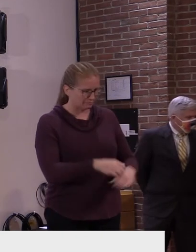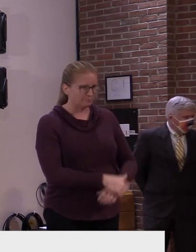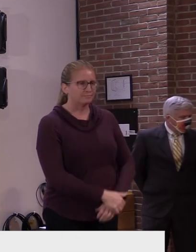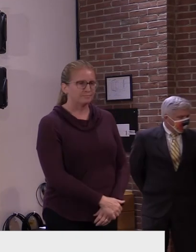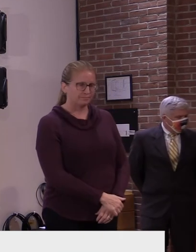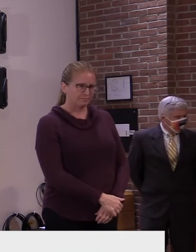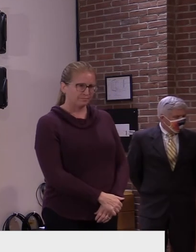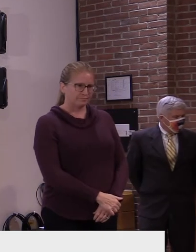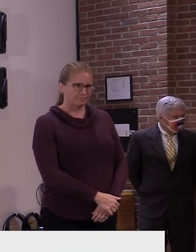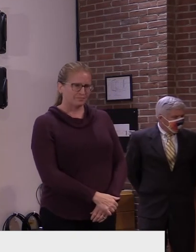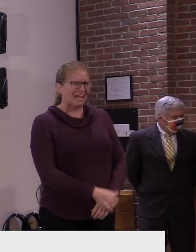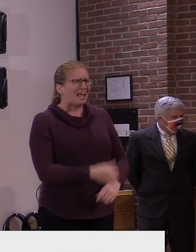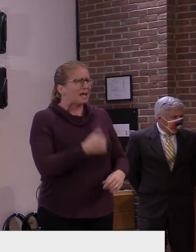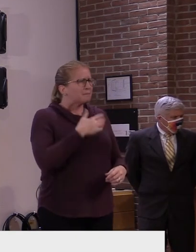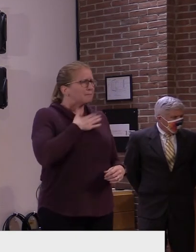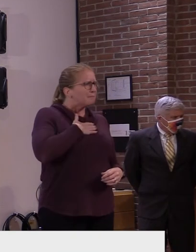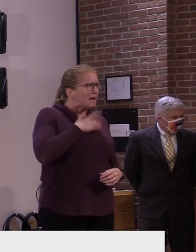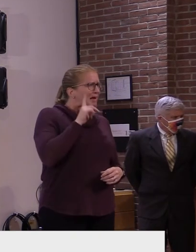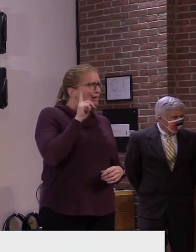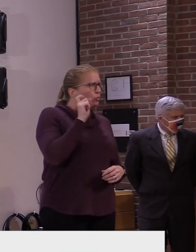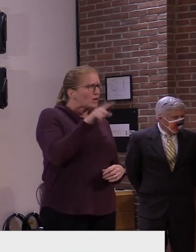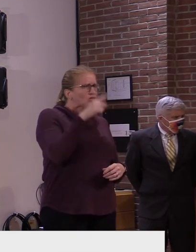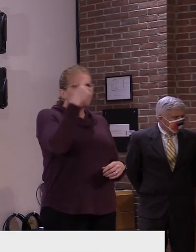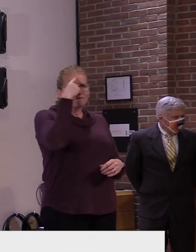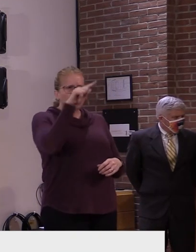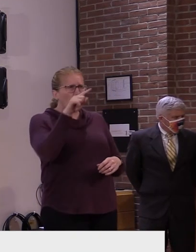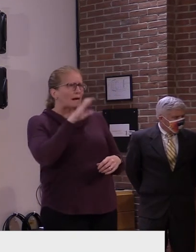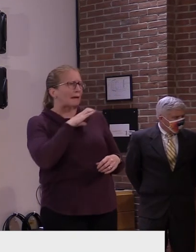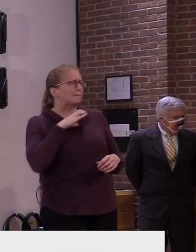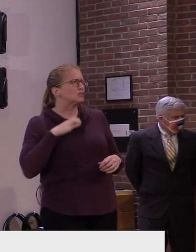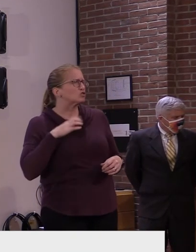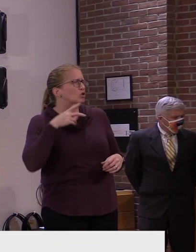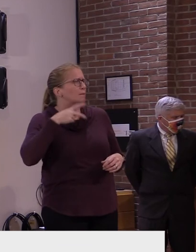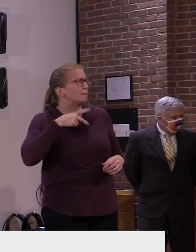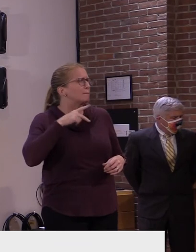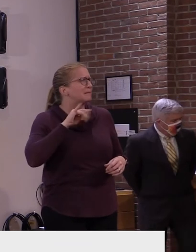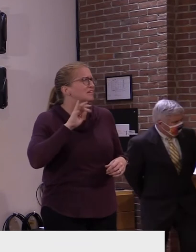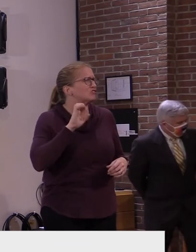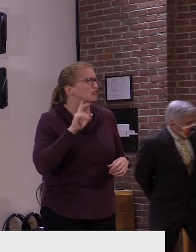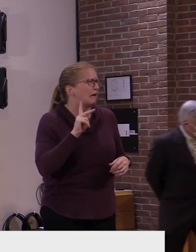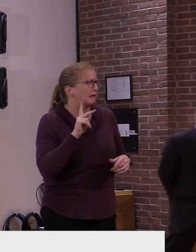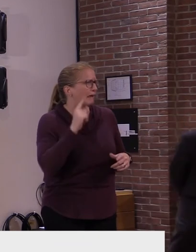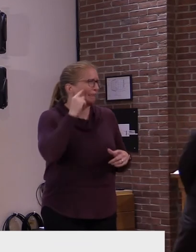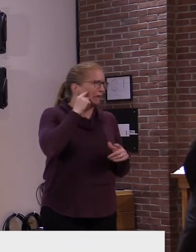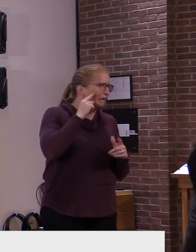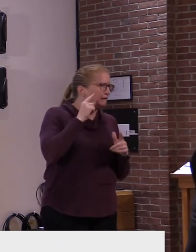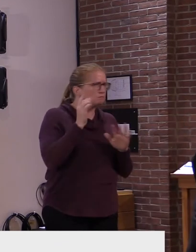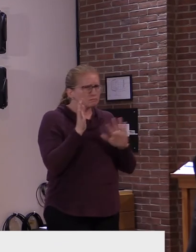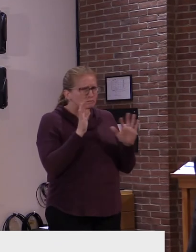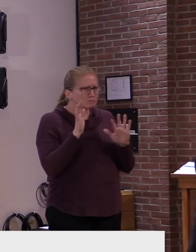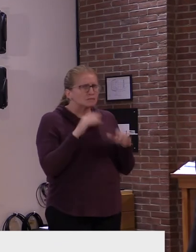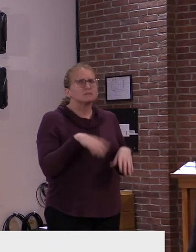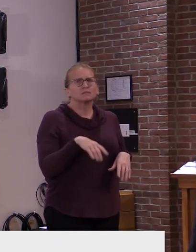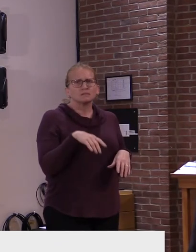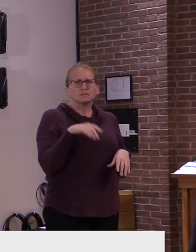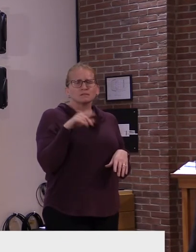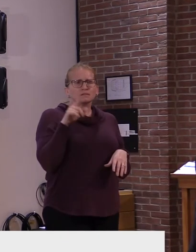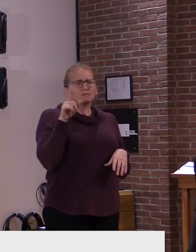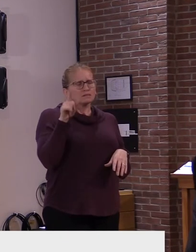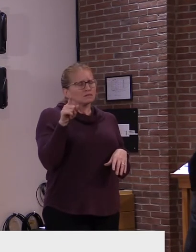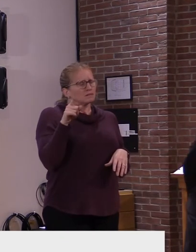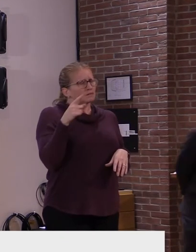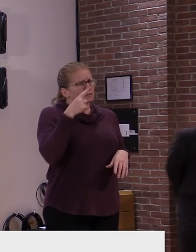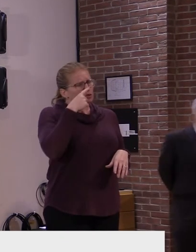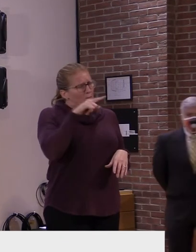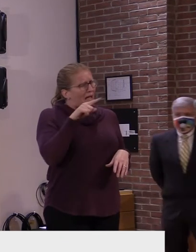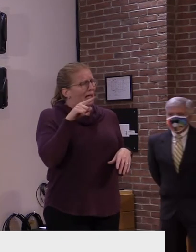hi um i think this is a question for um commissioner paycheck um um i wonder if you could kind of walk